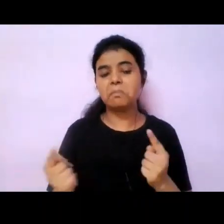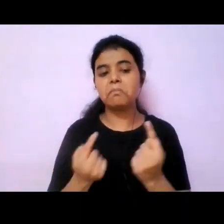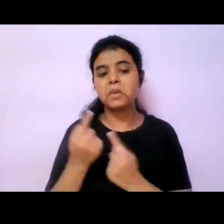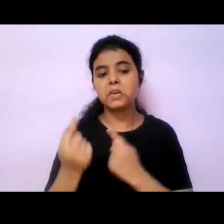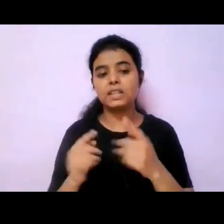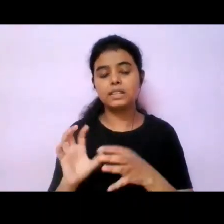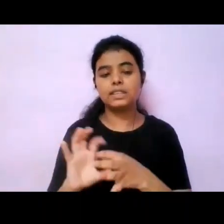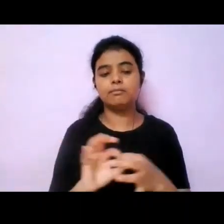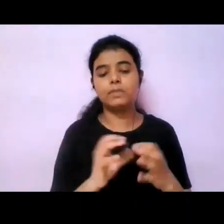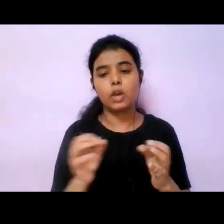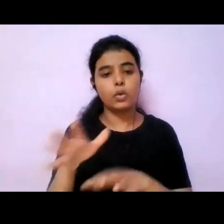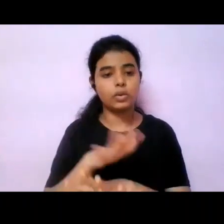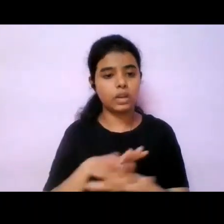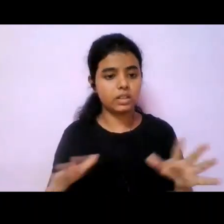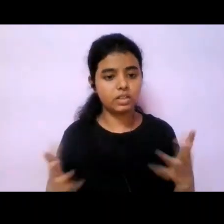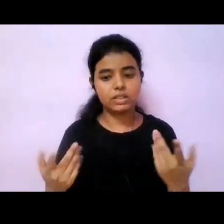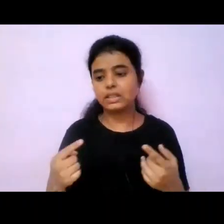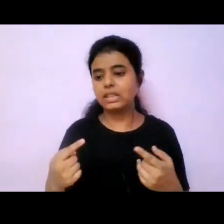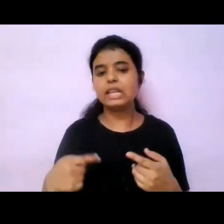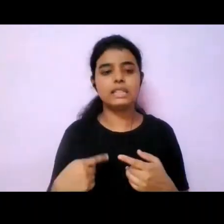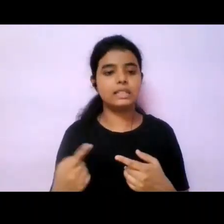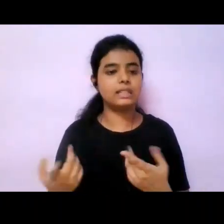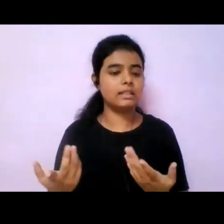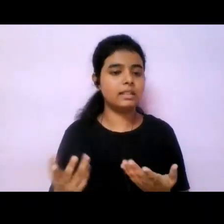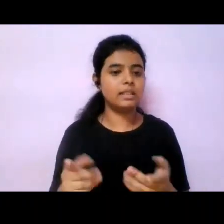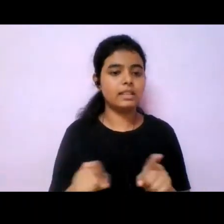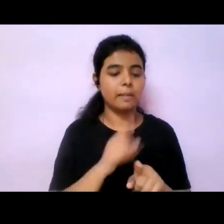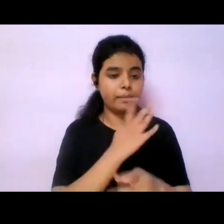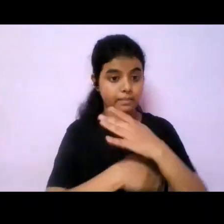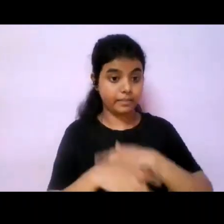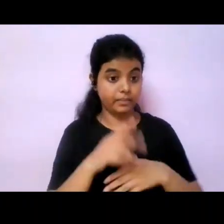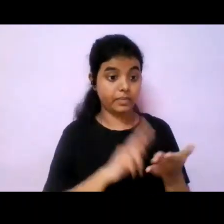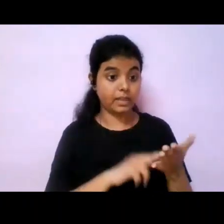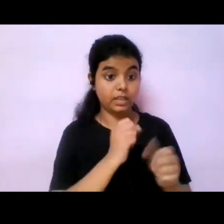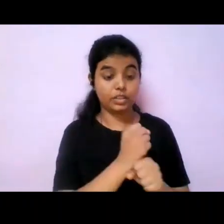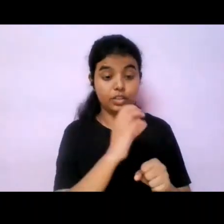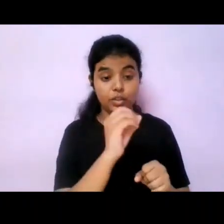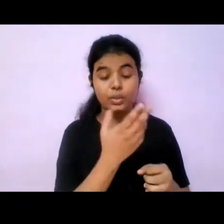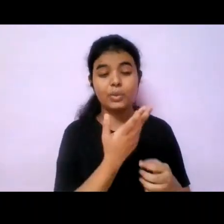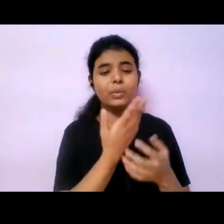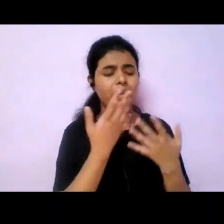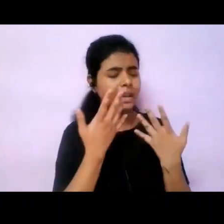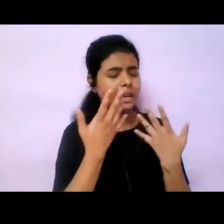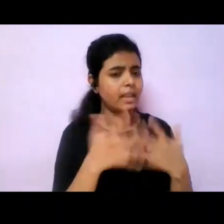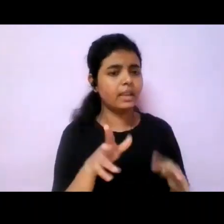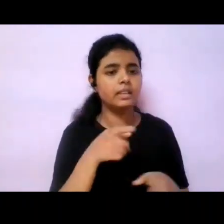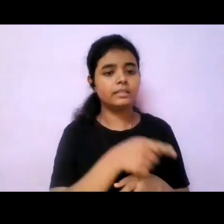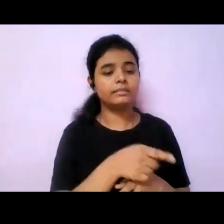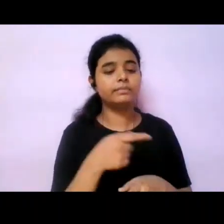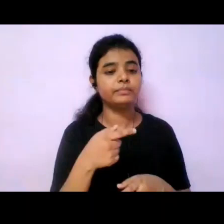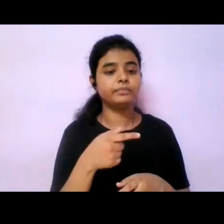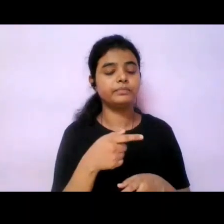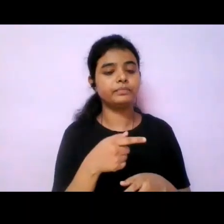and the organization, the self-organization of disabled people. So I'd want to kind of, if you like,